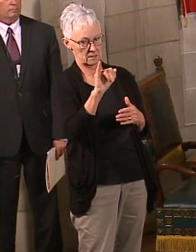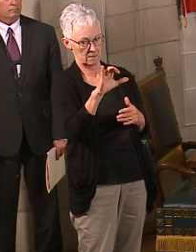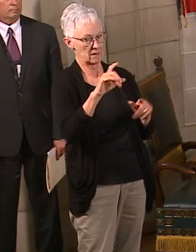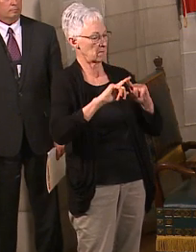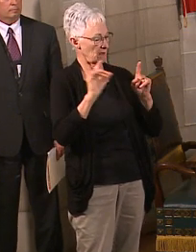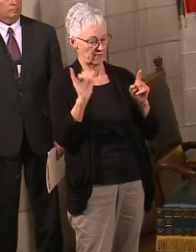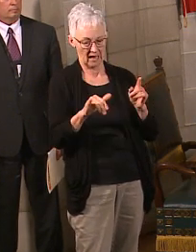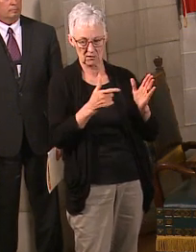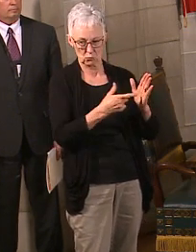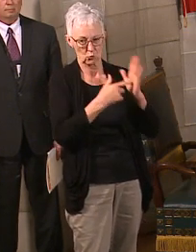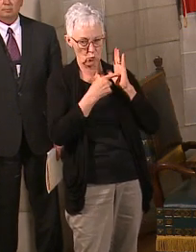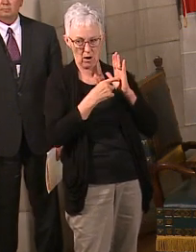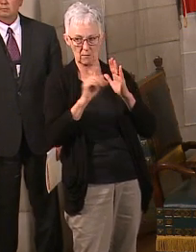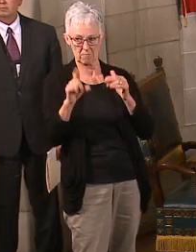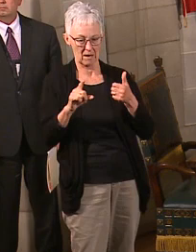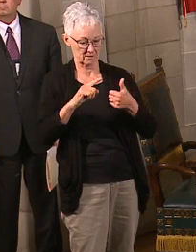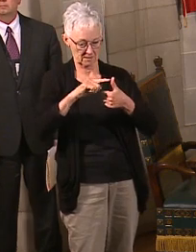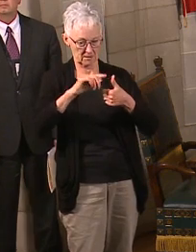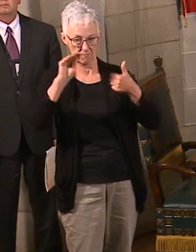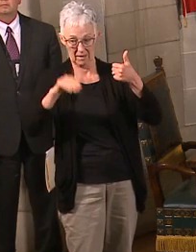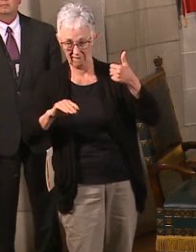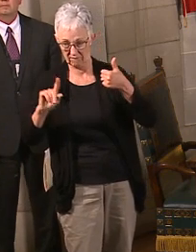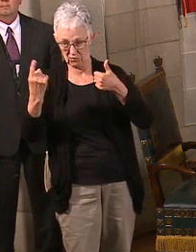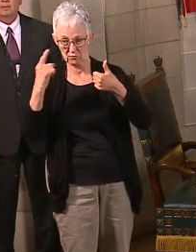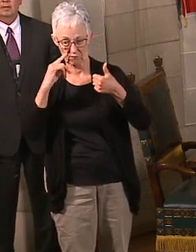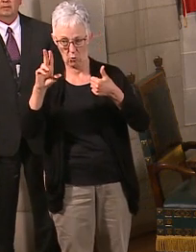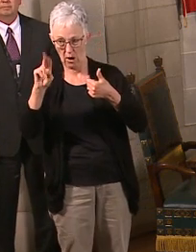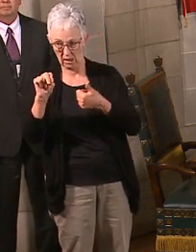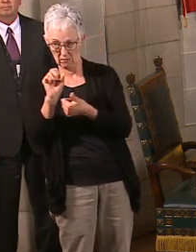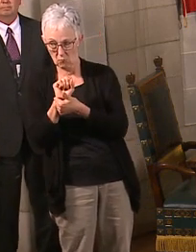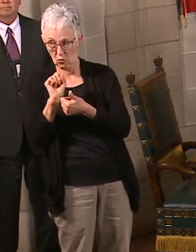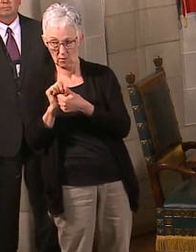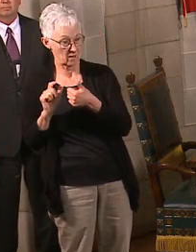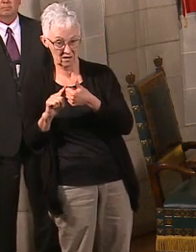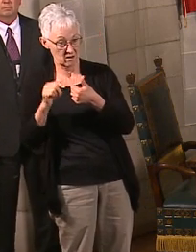program to be eligible then for the pandemic